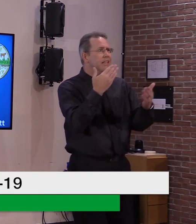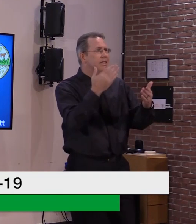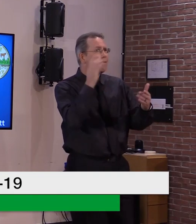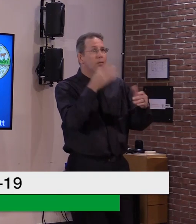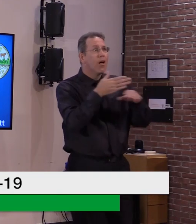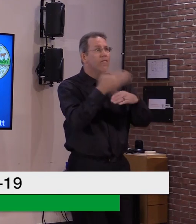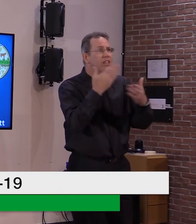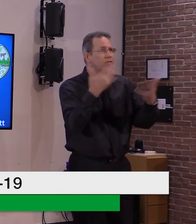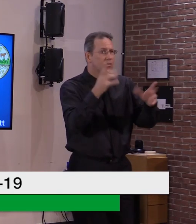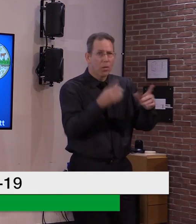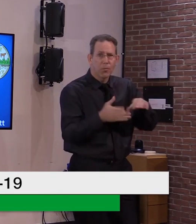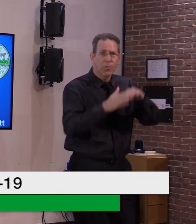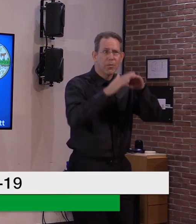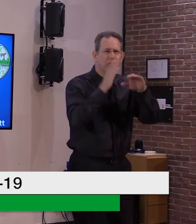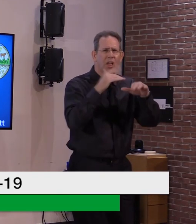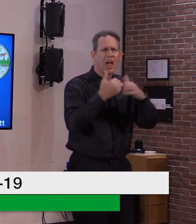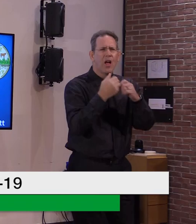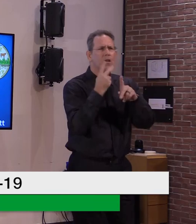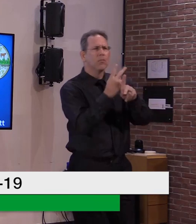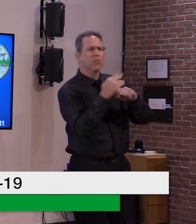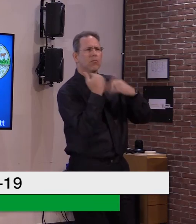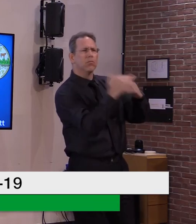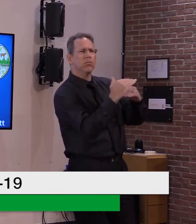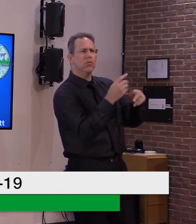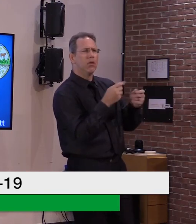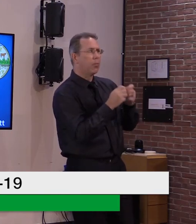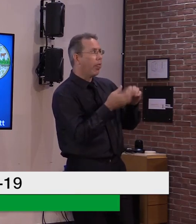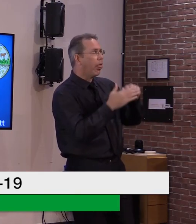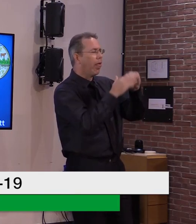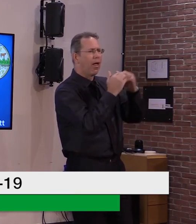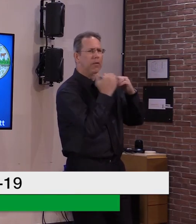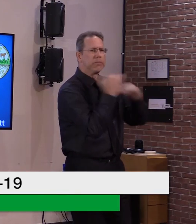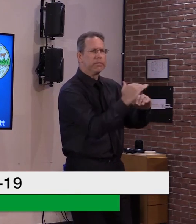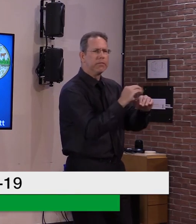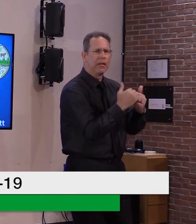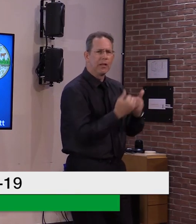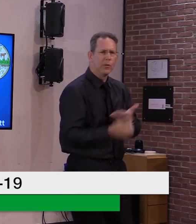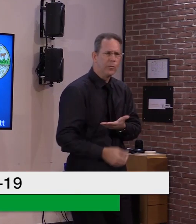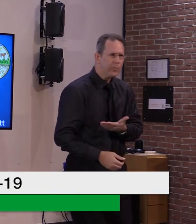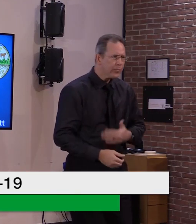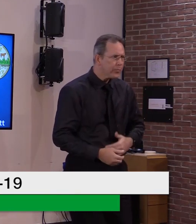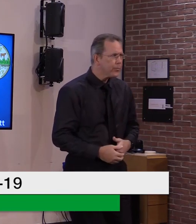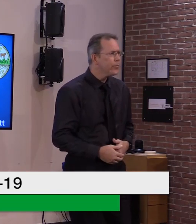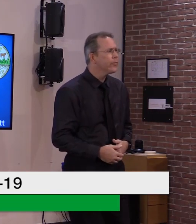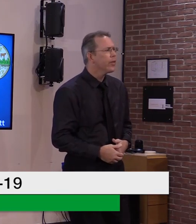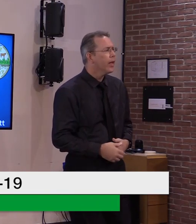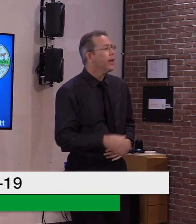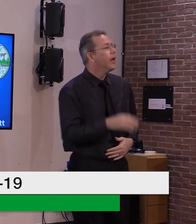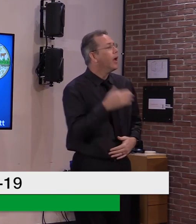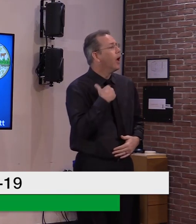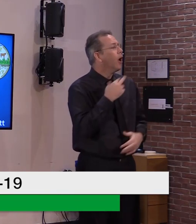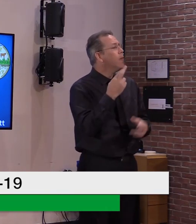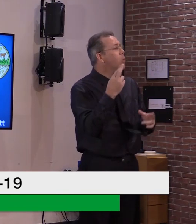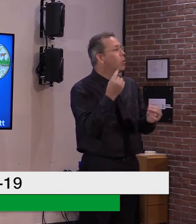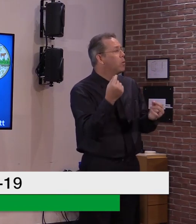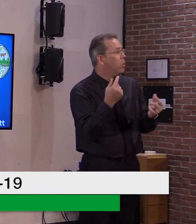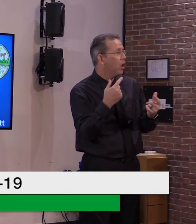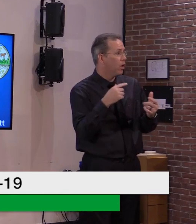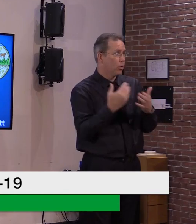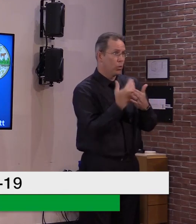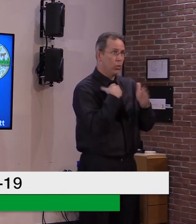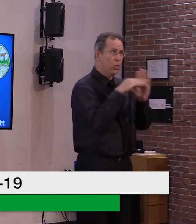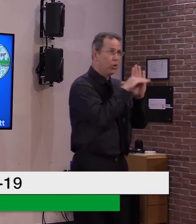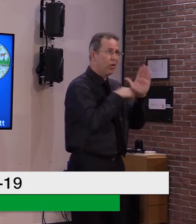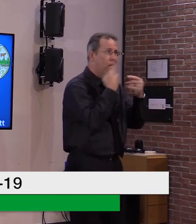the measures we're putting into place will have a positive effect and i think we're possibly seeing a little bit of